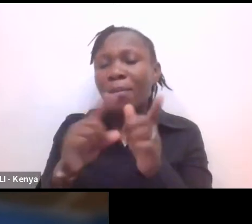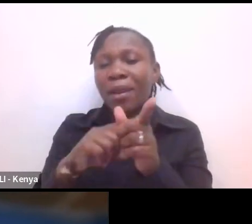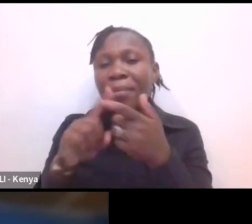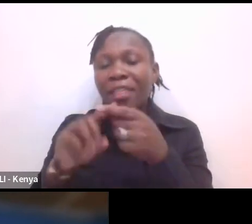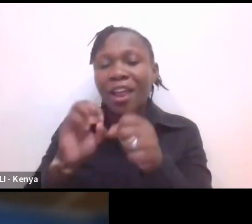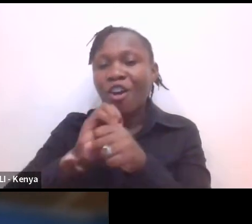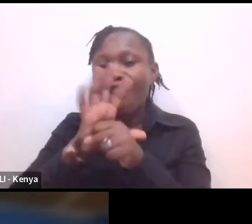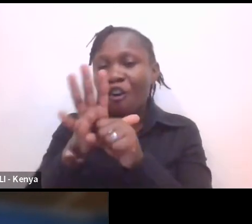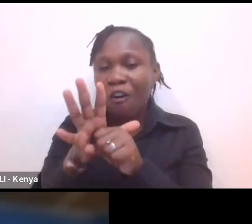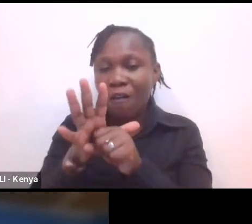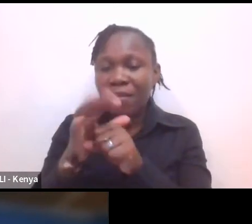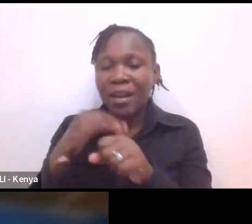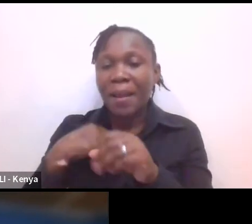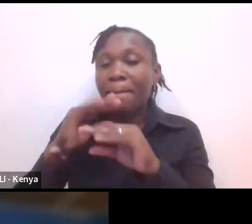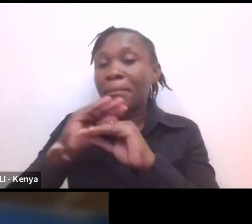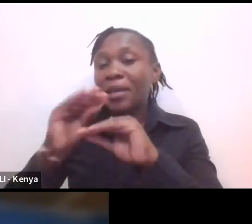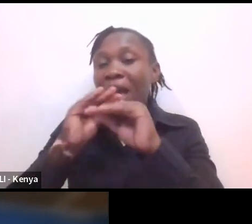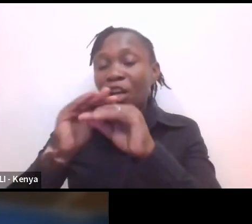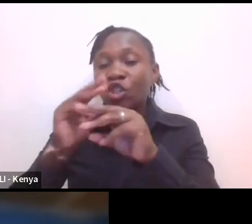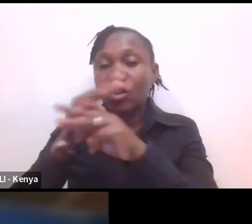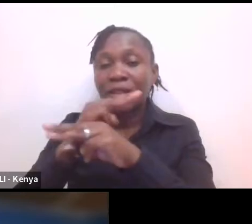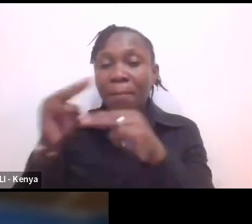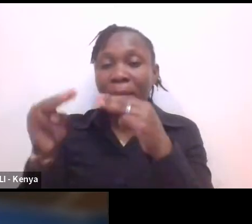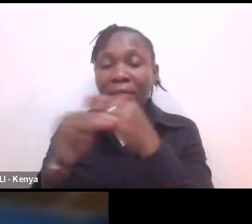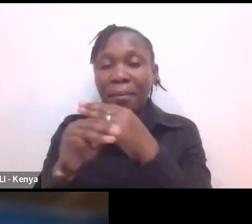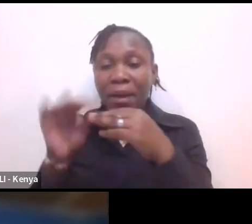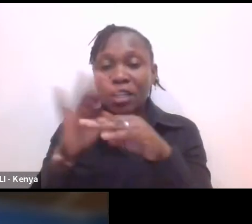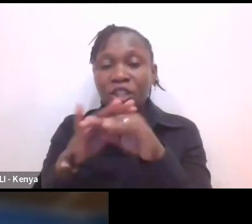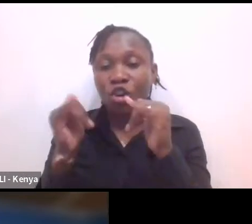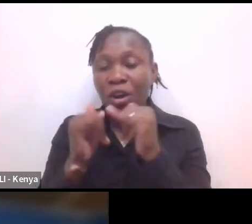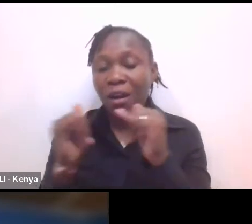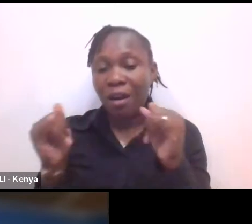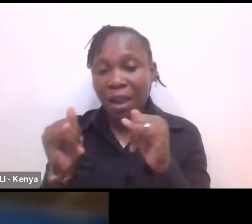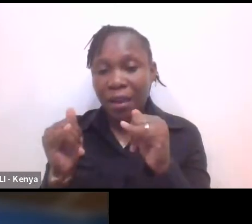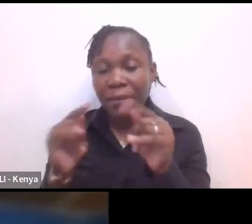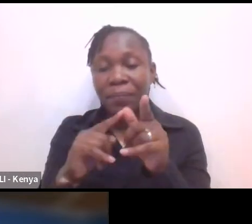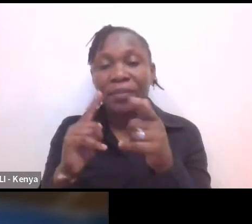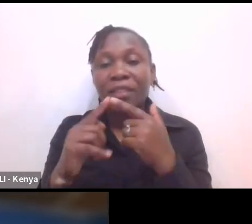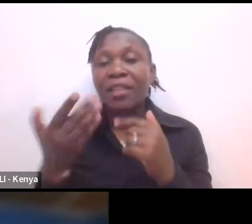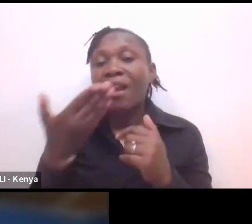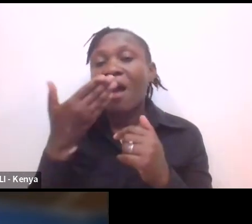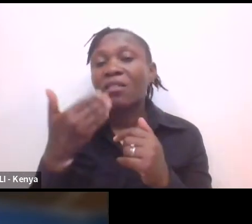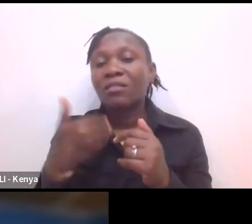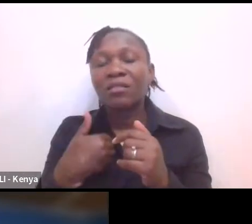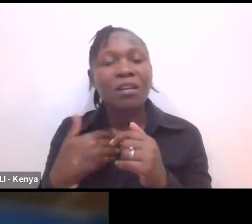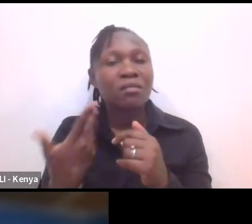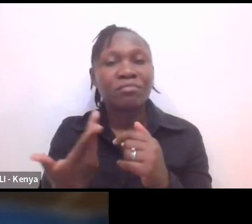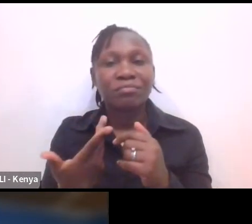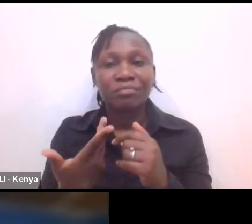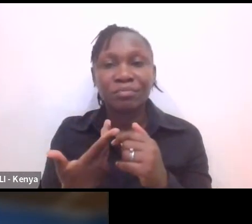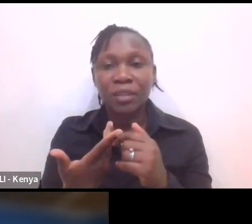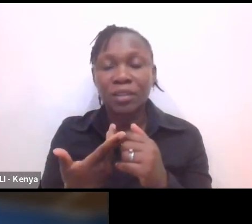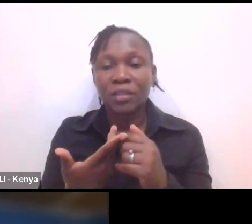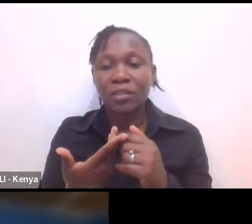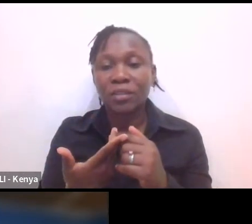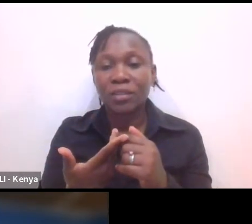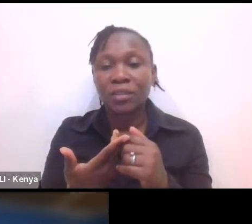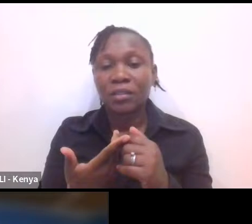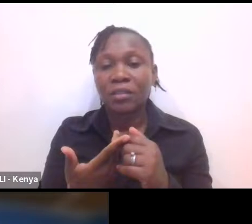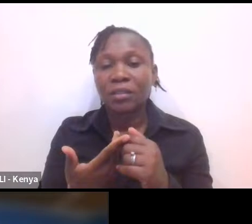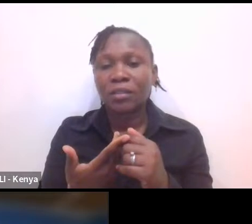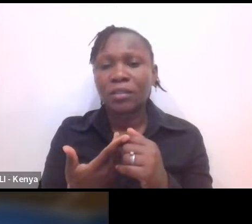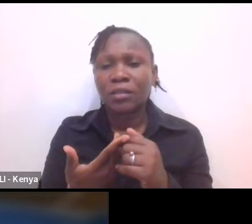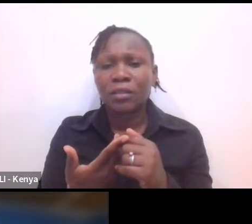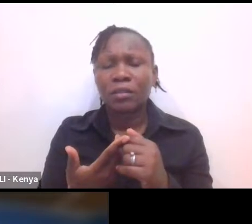at the start, every response he gave me was either, I don't know, or I can't remember. But the core of his